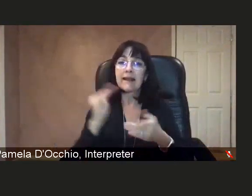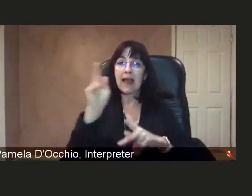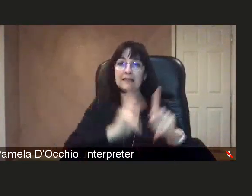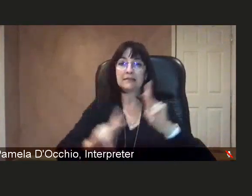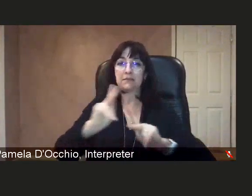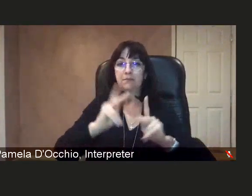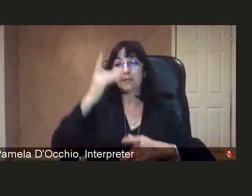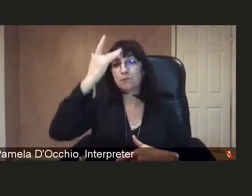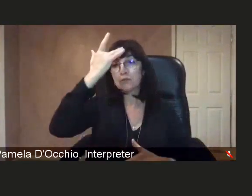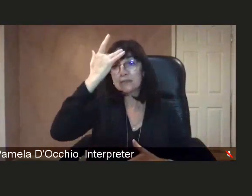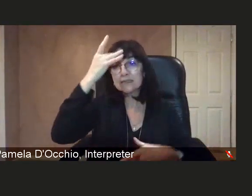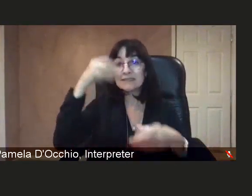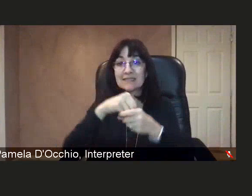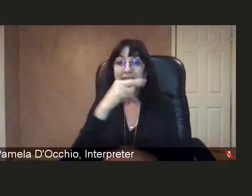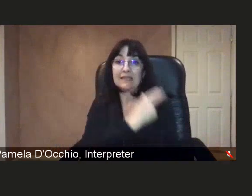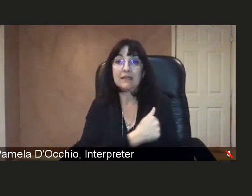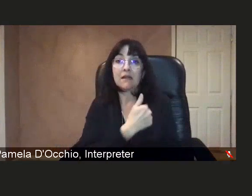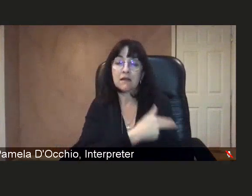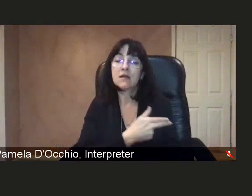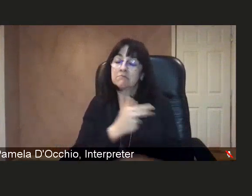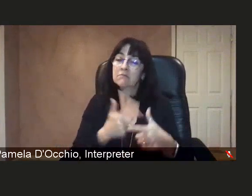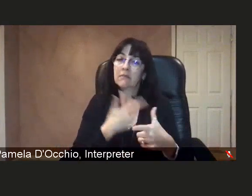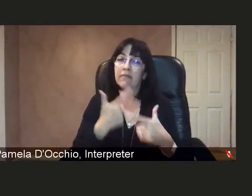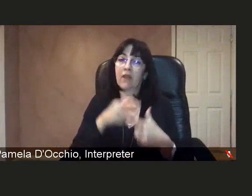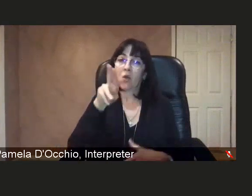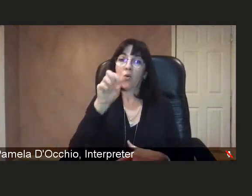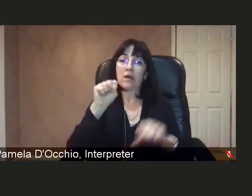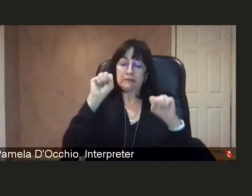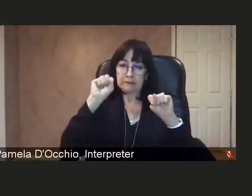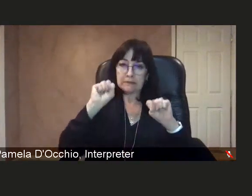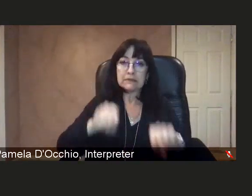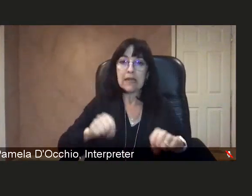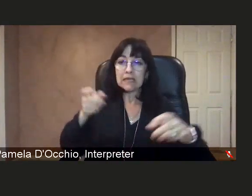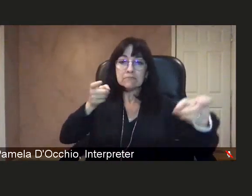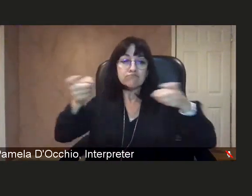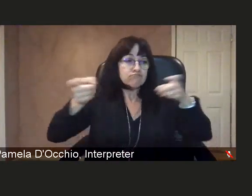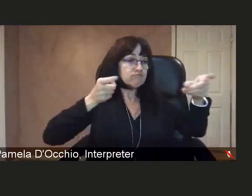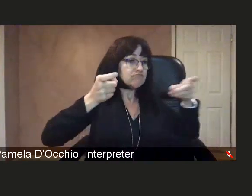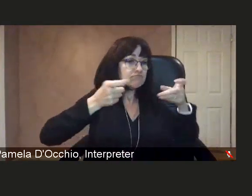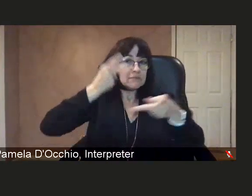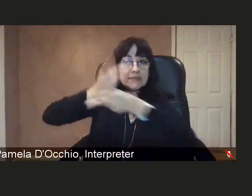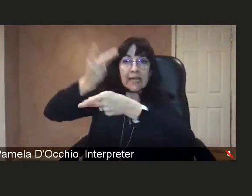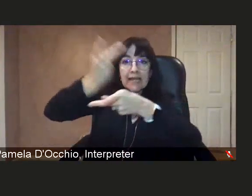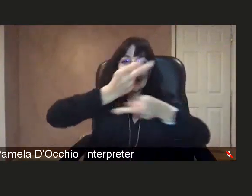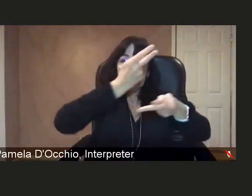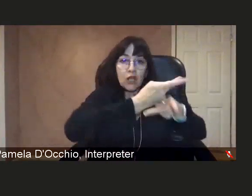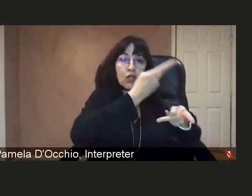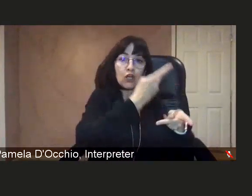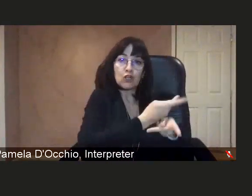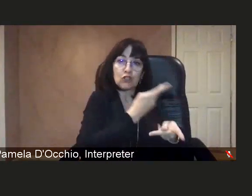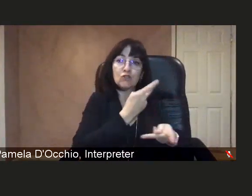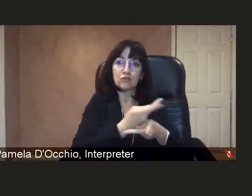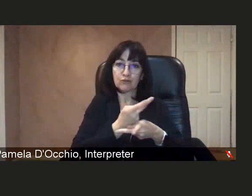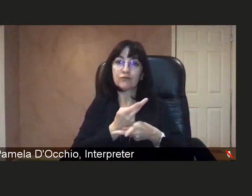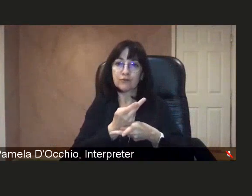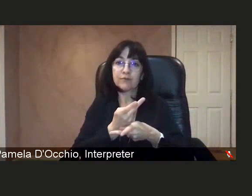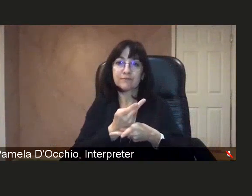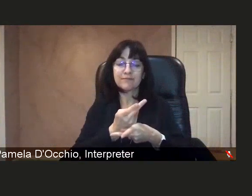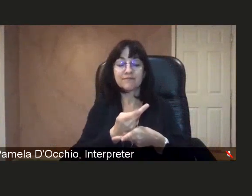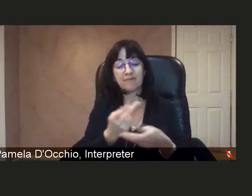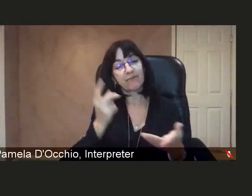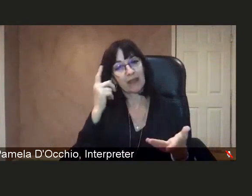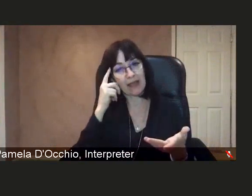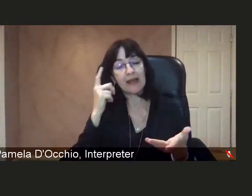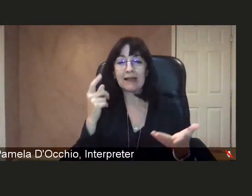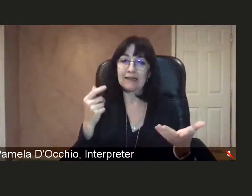United States to keep everyone as safe as possible. I think that I've probably taken up enough of your time, and I hope